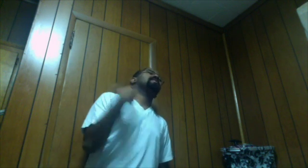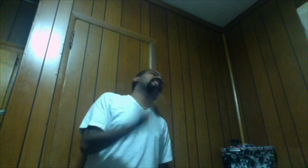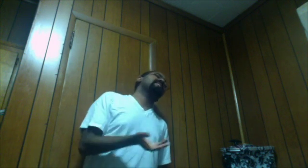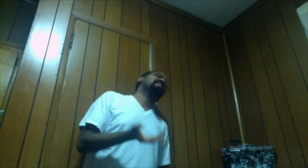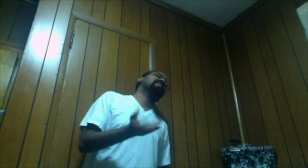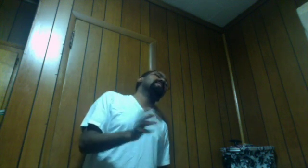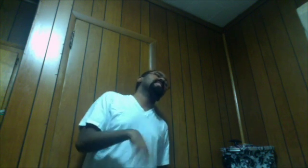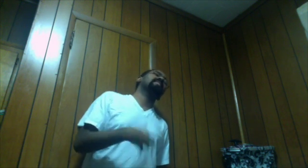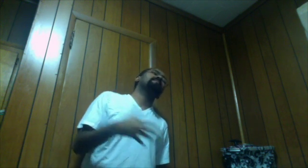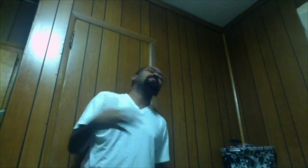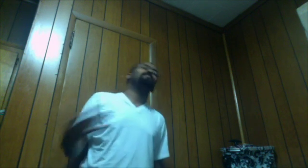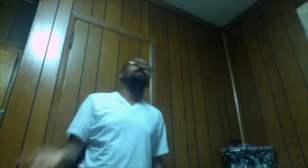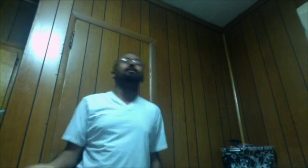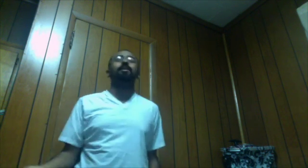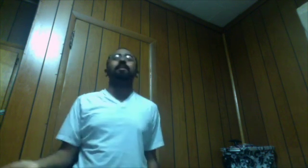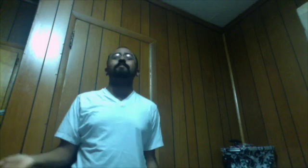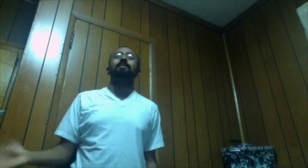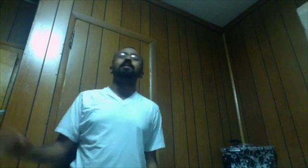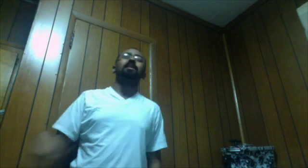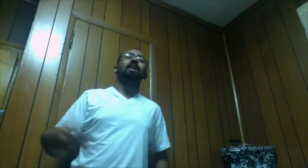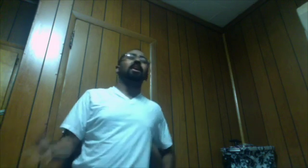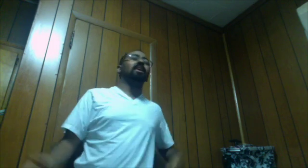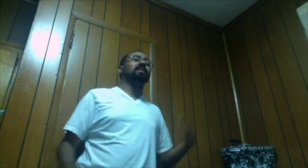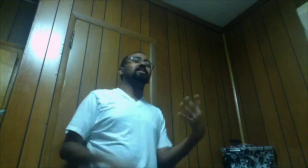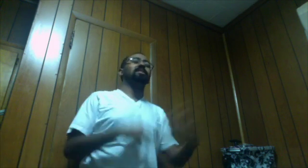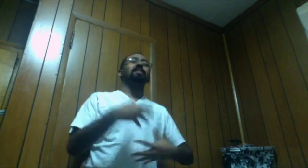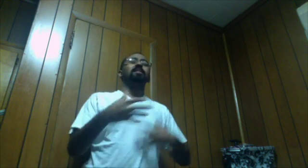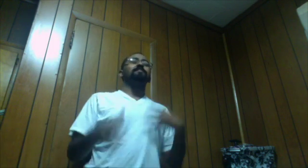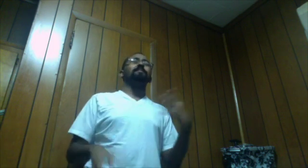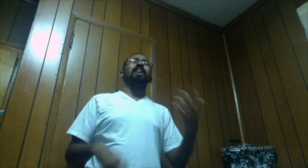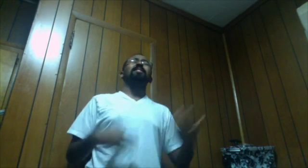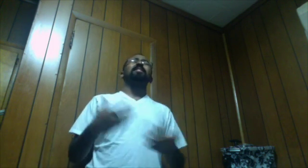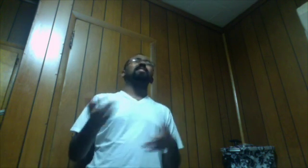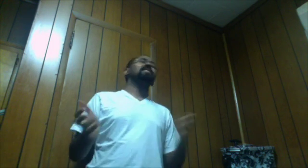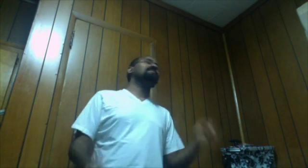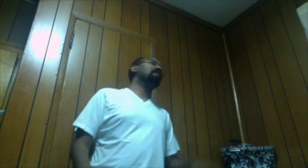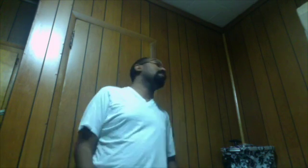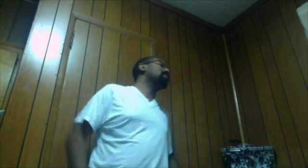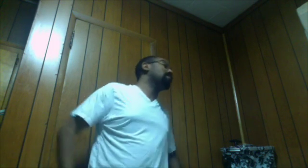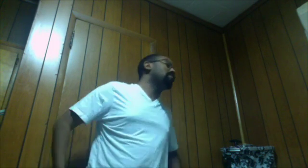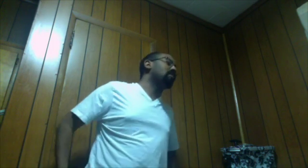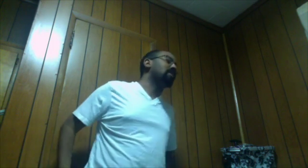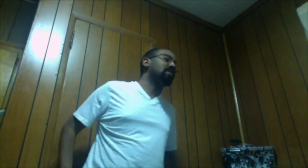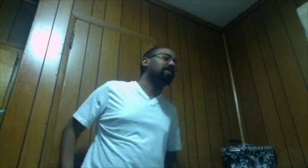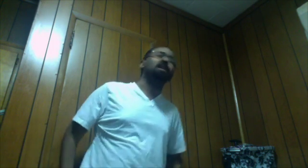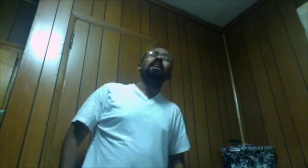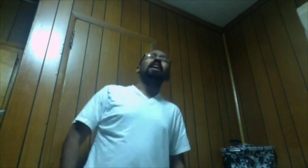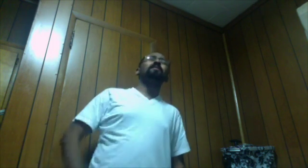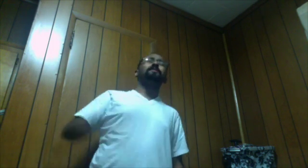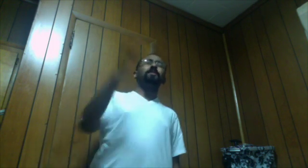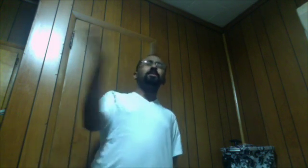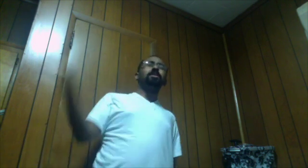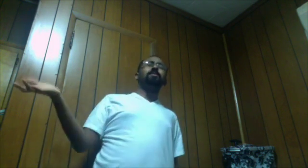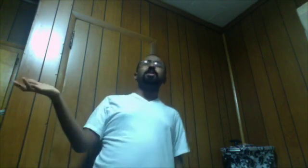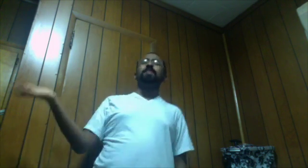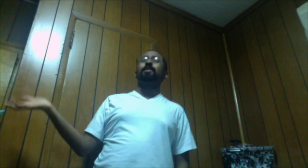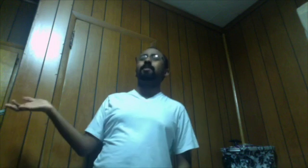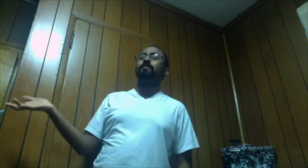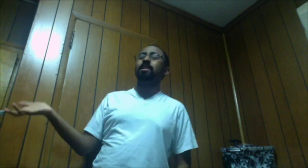generic, slightly boring, middle-aged magic shit. It's probably gonna be boring as fuck. And the Virgin Witch part makes it